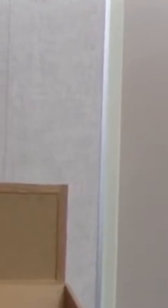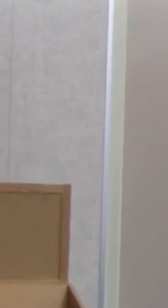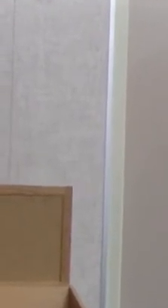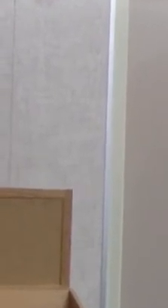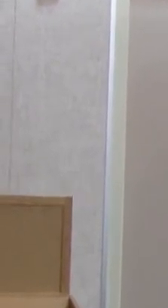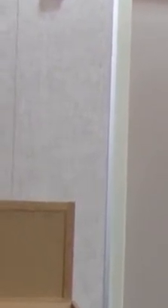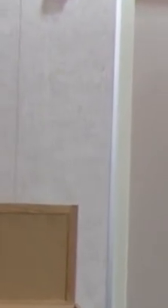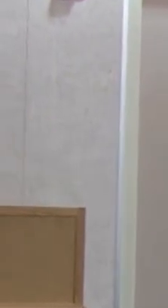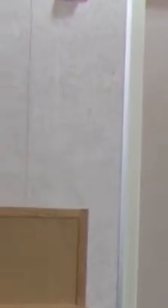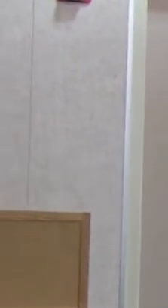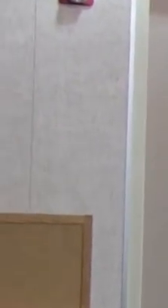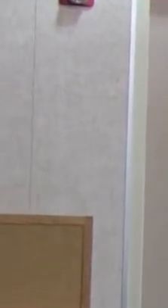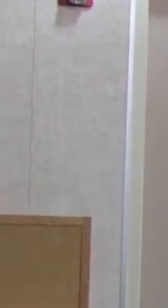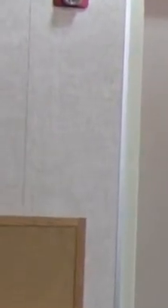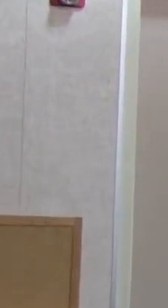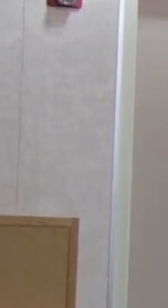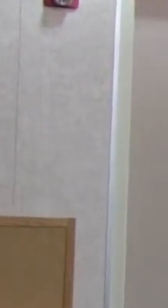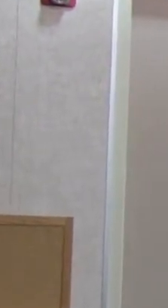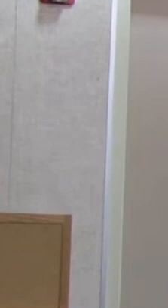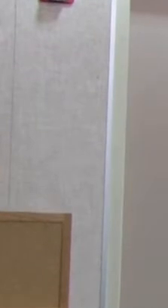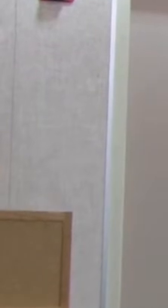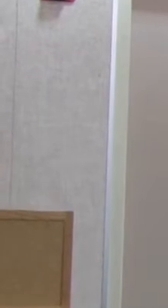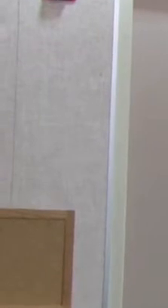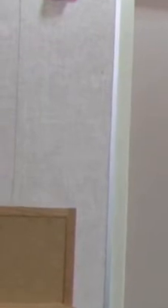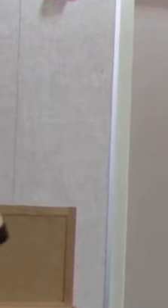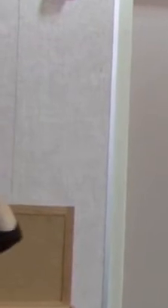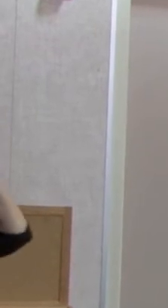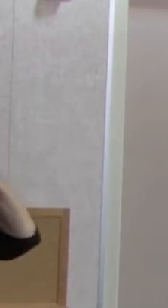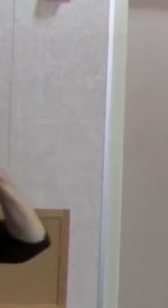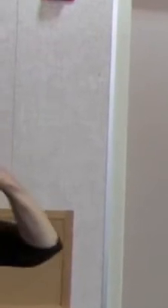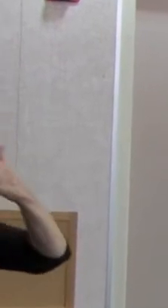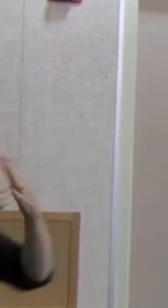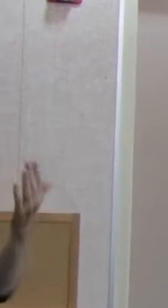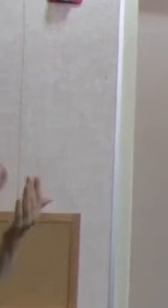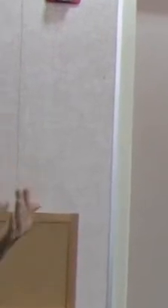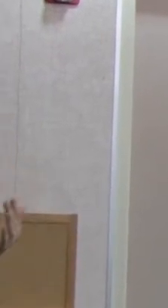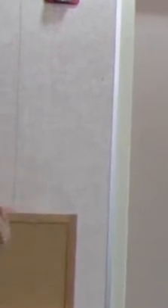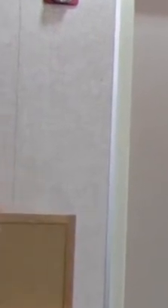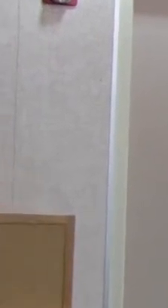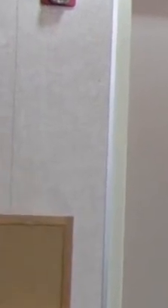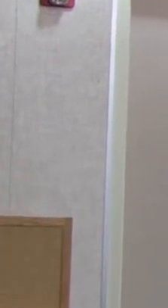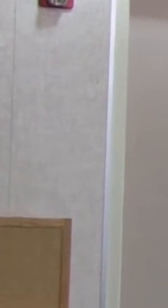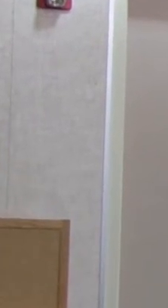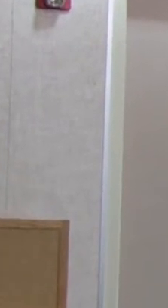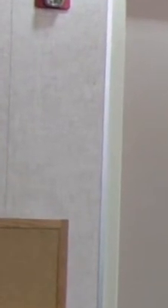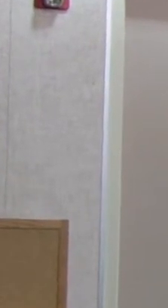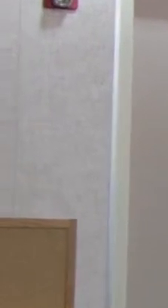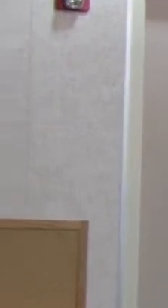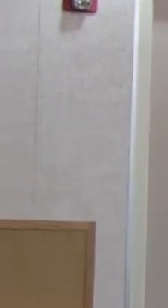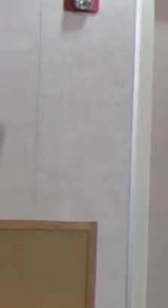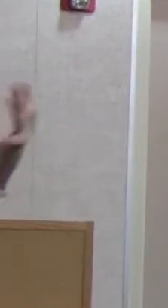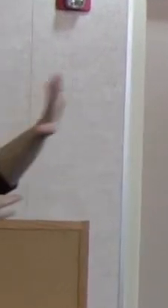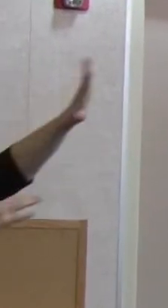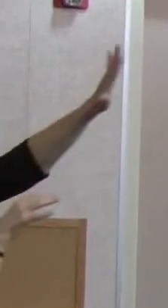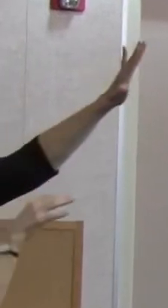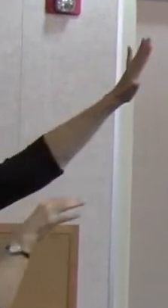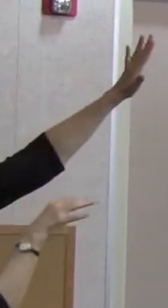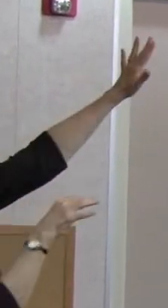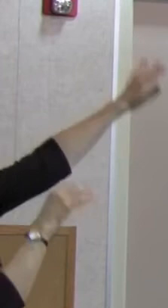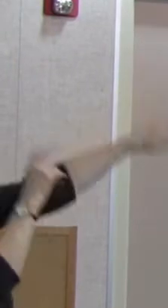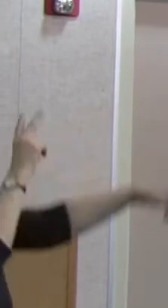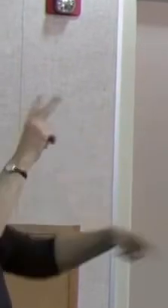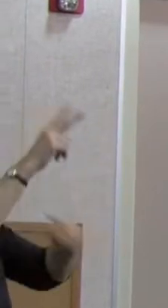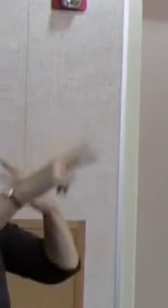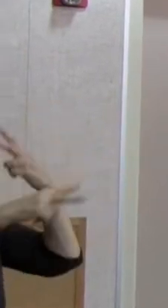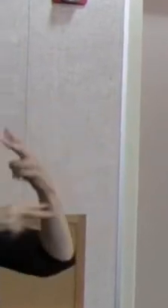out of darkness, dance you into eternity, paint you across the universe. You are the spoken word,